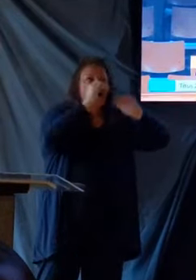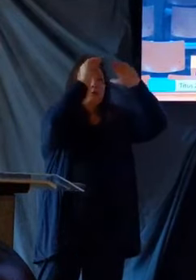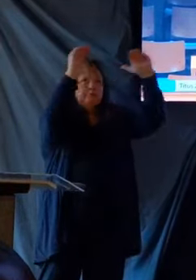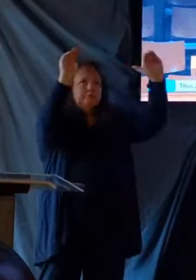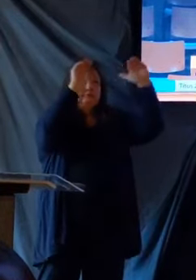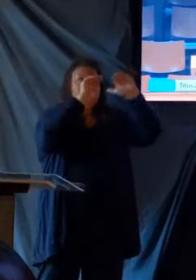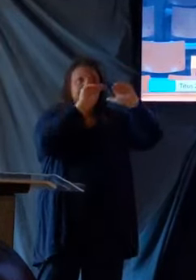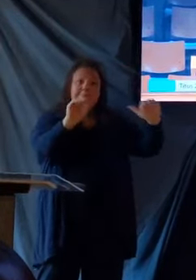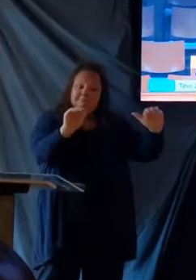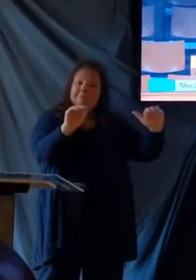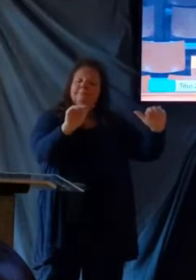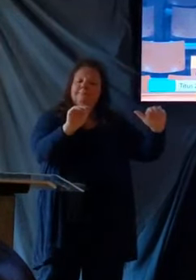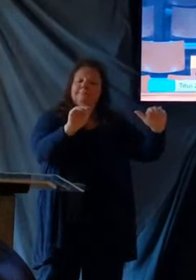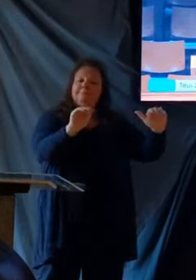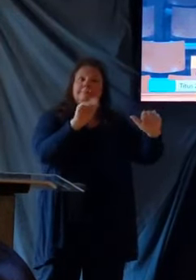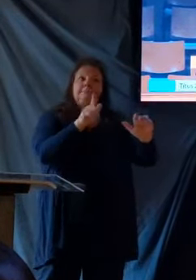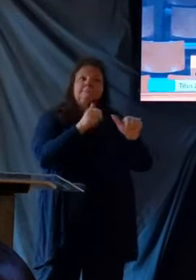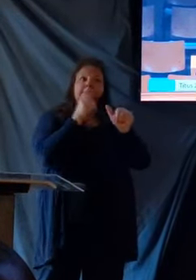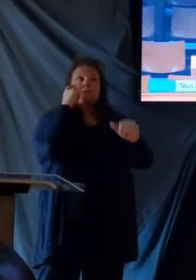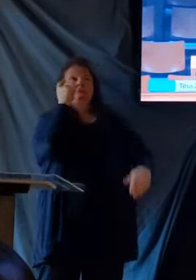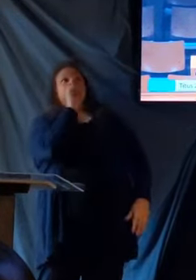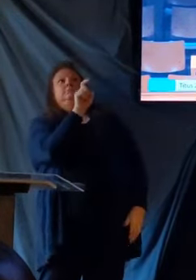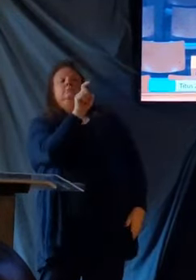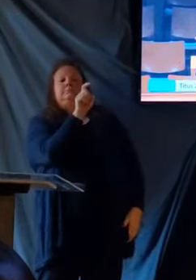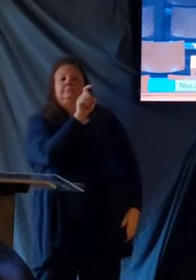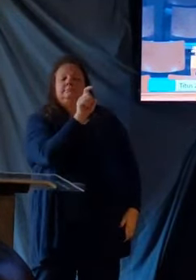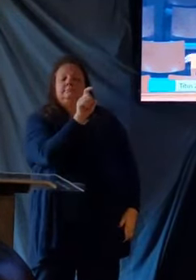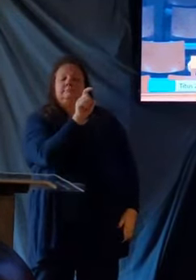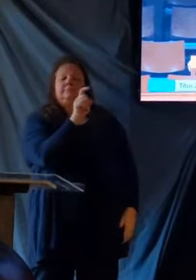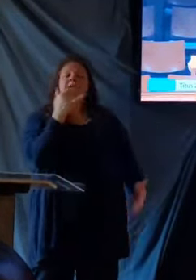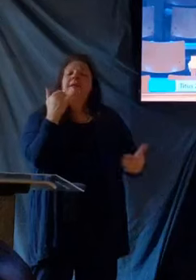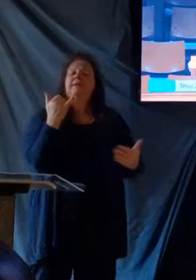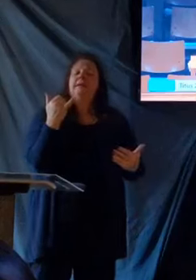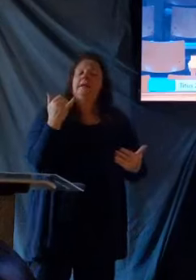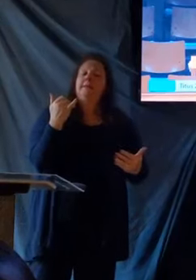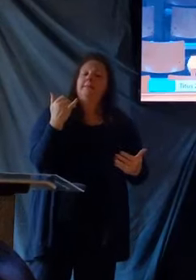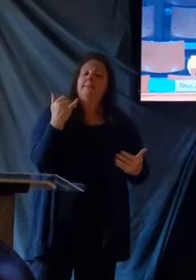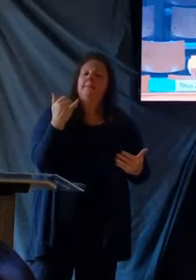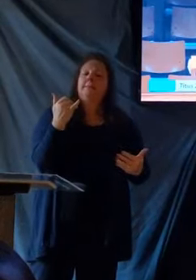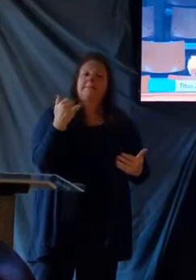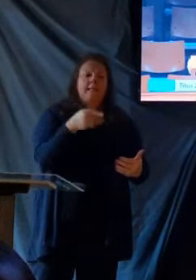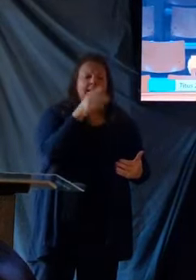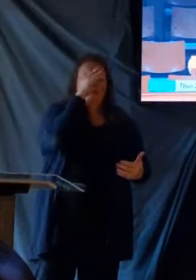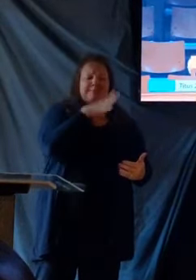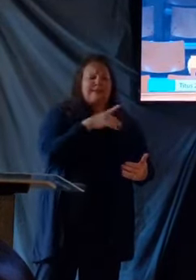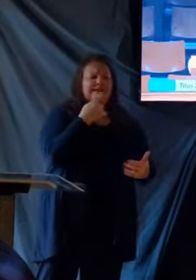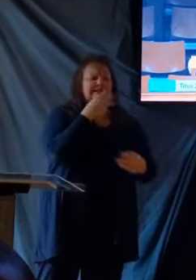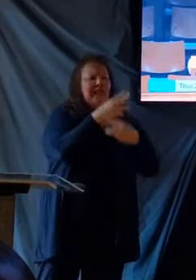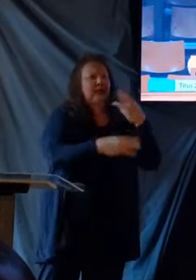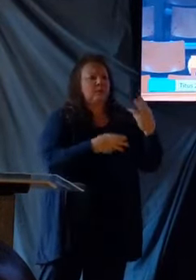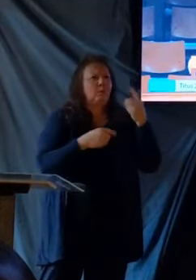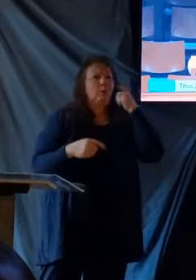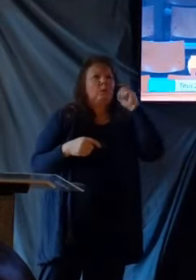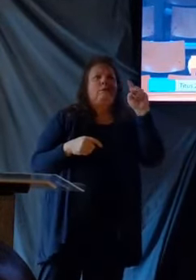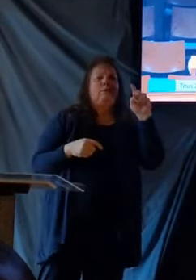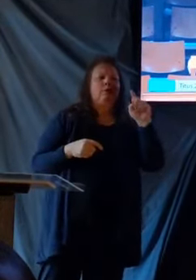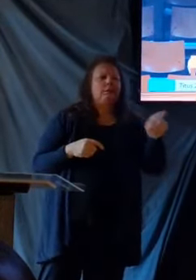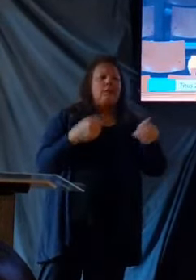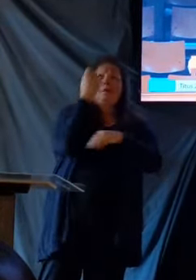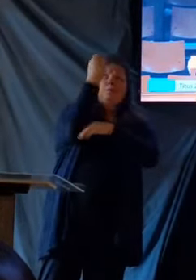order. It must be recognized. Now, God does not say the world's going to recognize it.